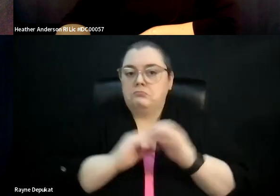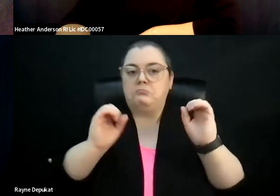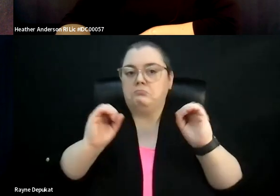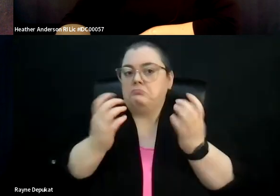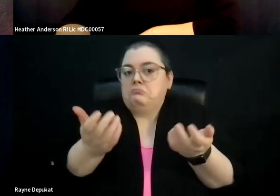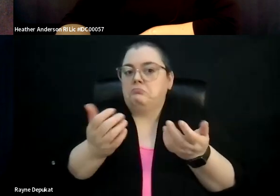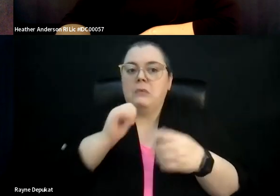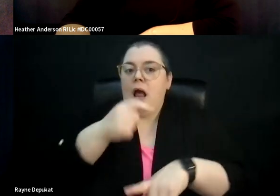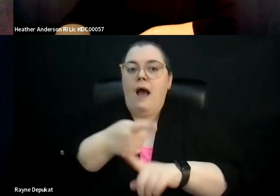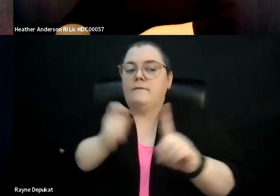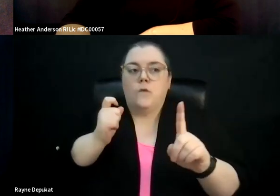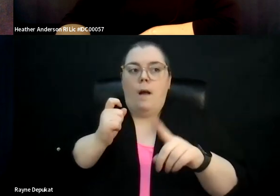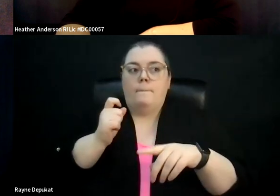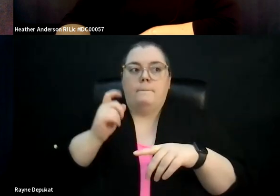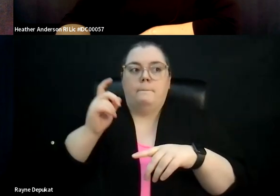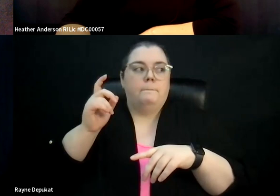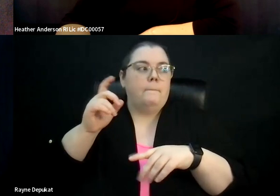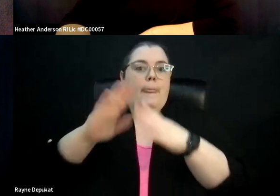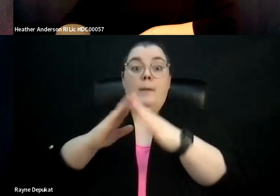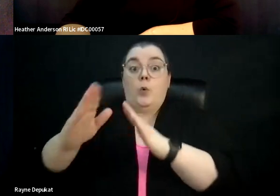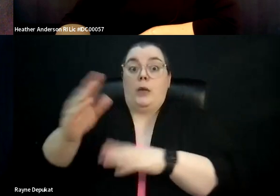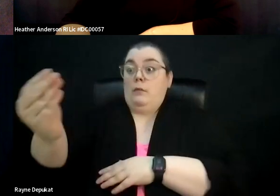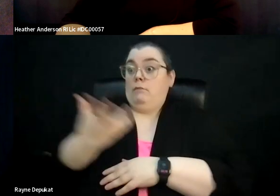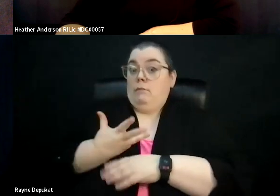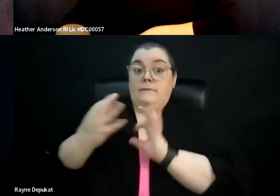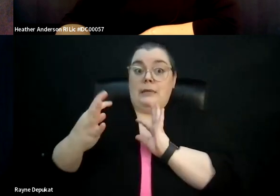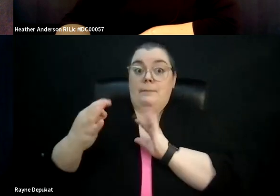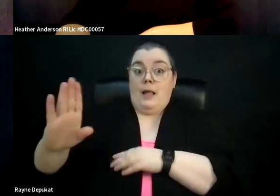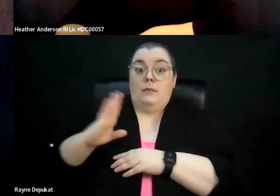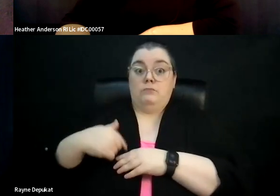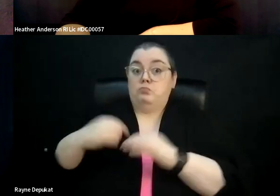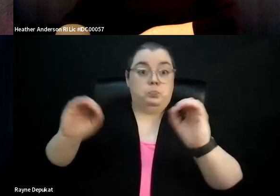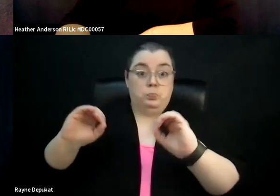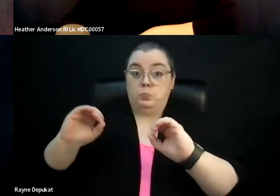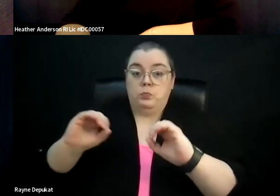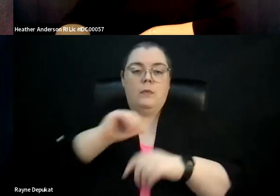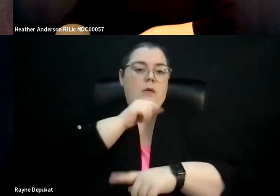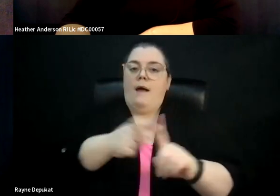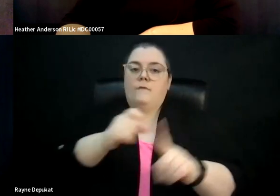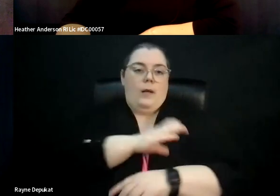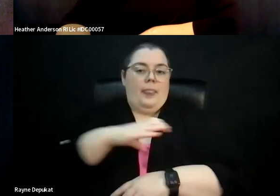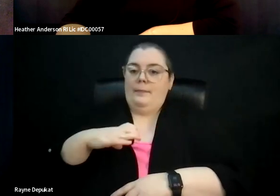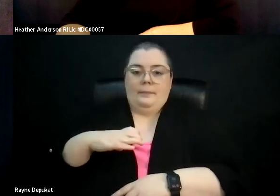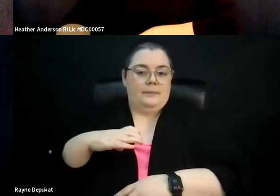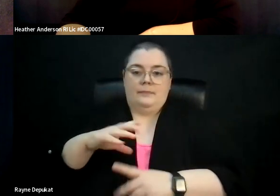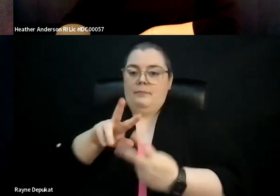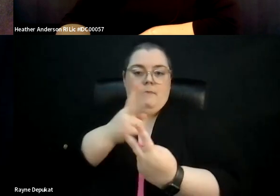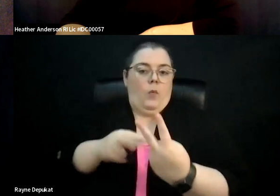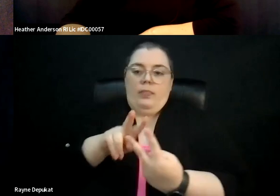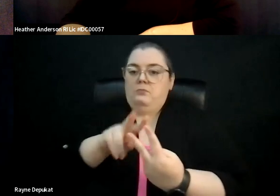made by us. So that wasn't from the community. I had not received any community feedback, and it's not from